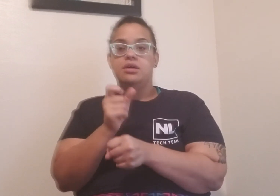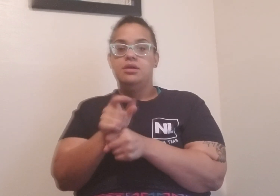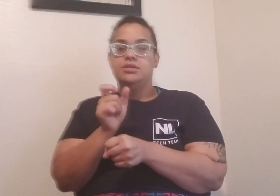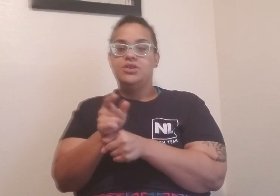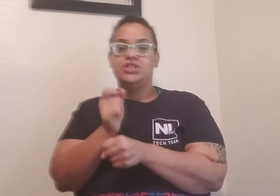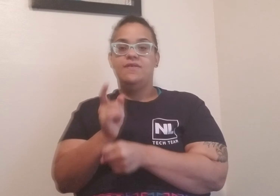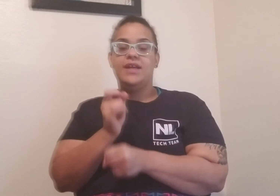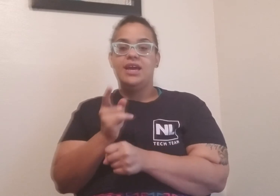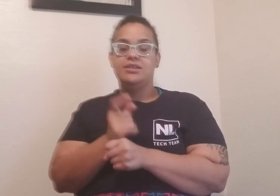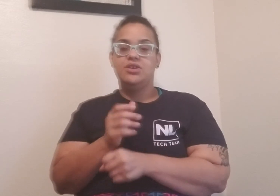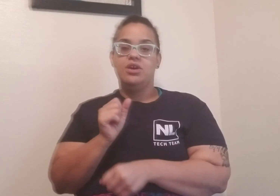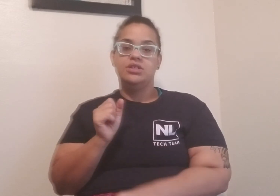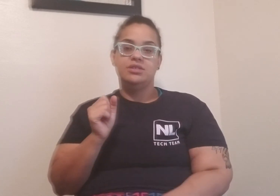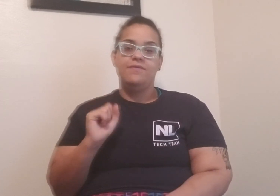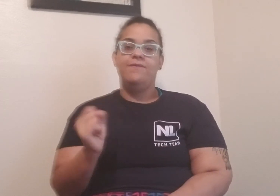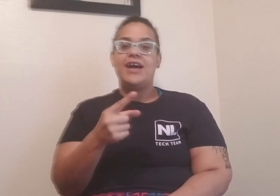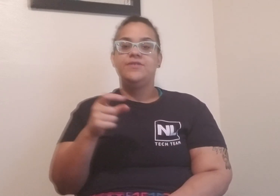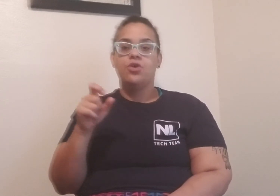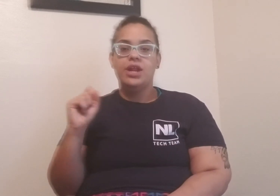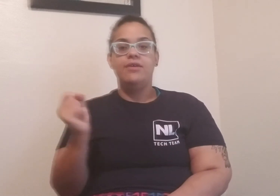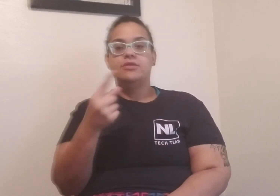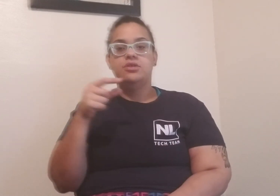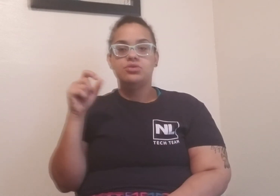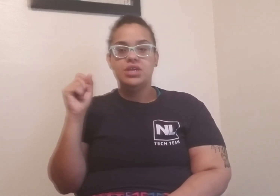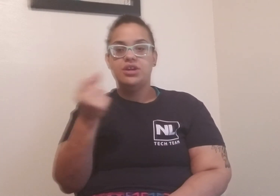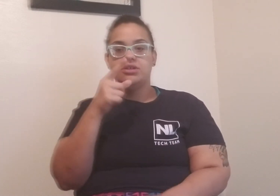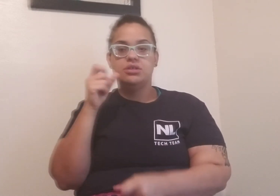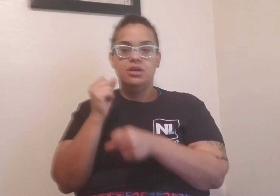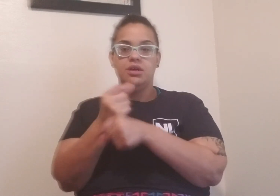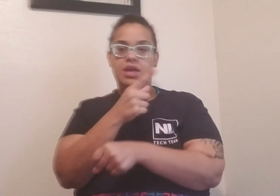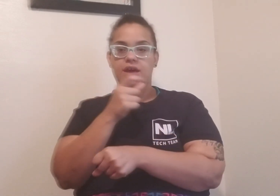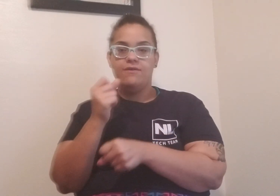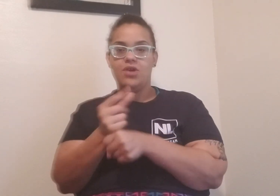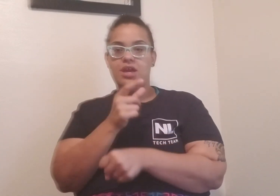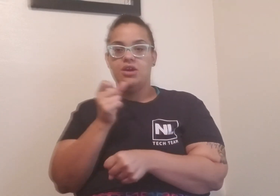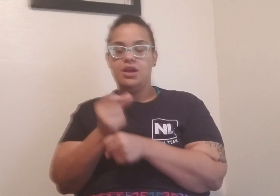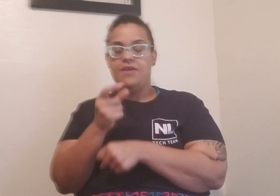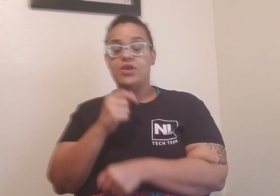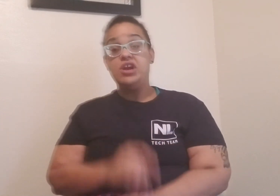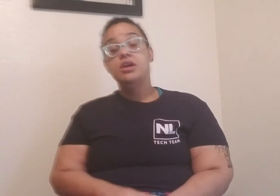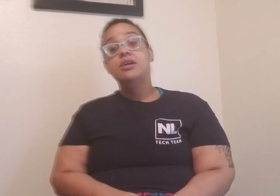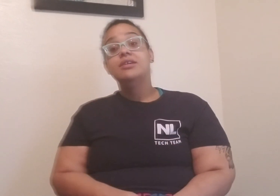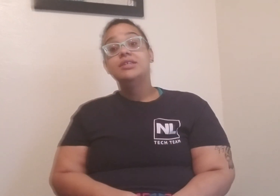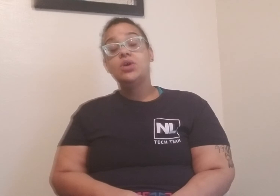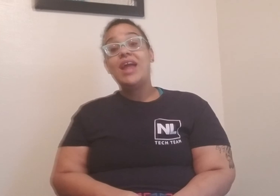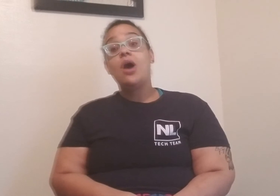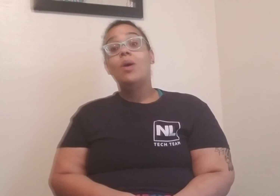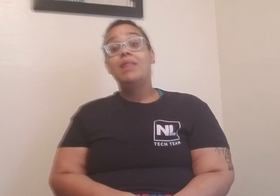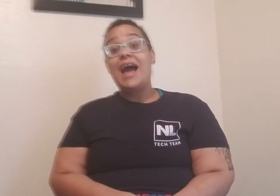So you're just flicking. So you're just fast forwarding through the years. Every year. So now, last